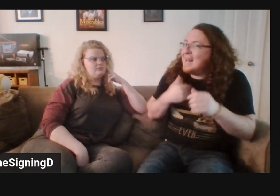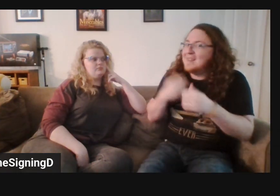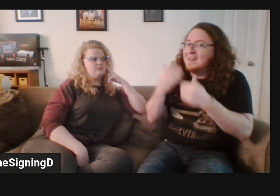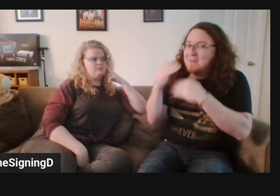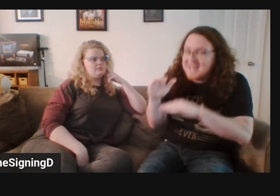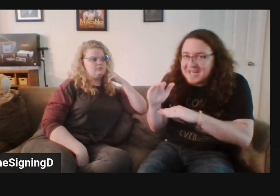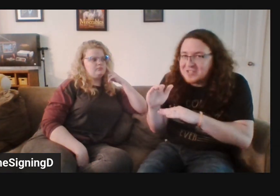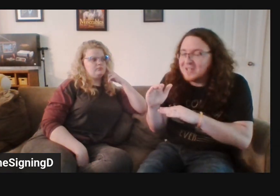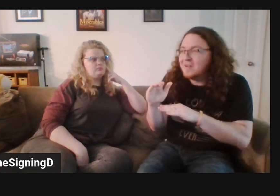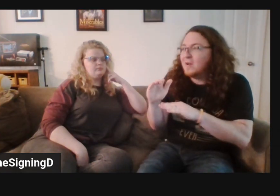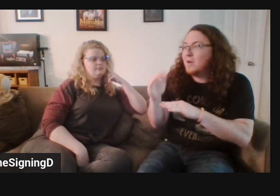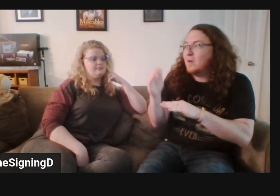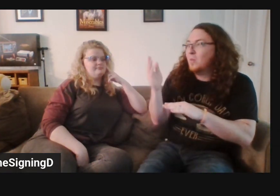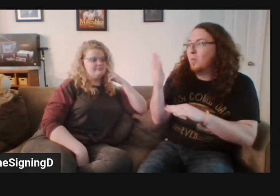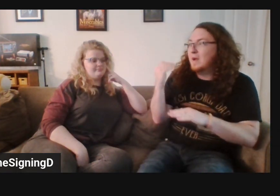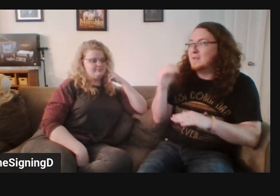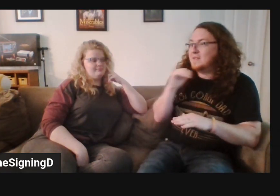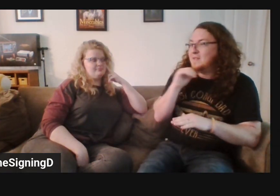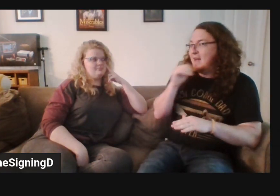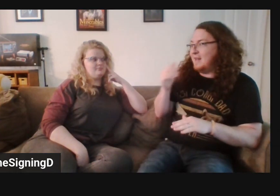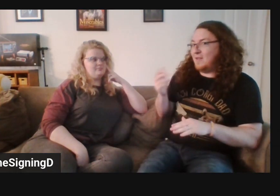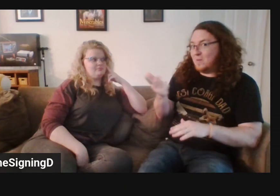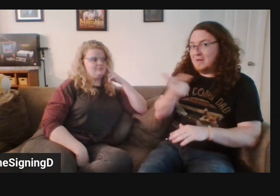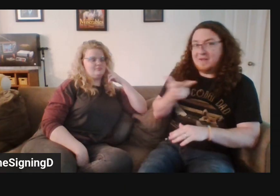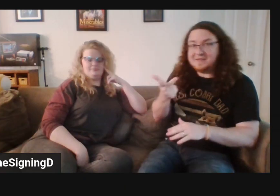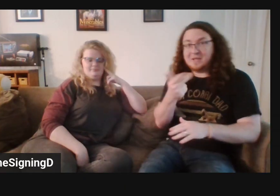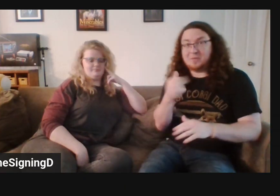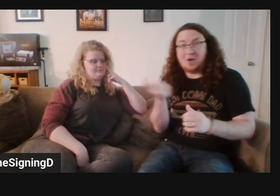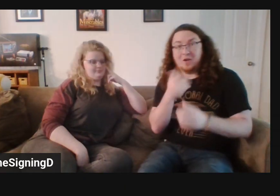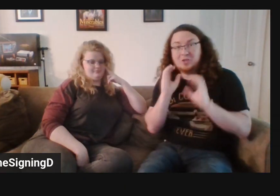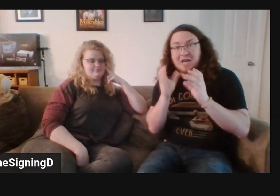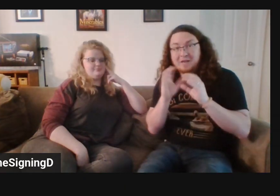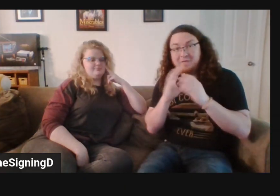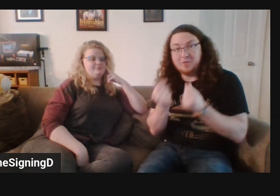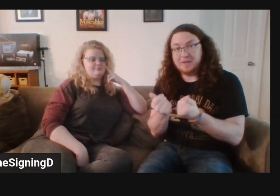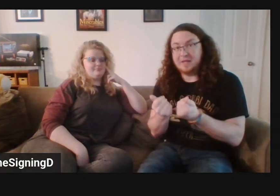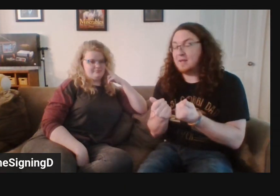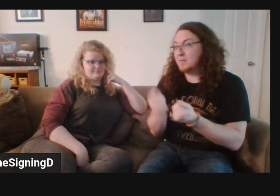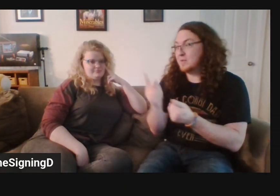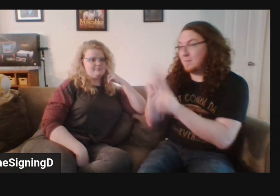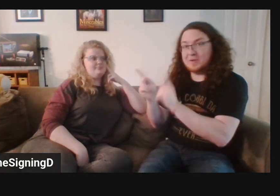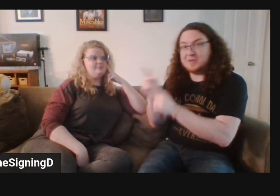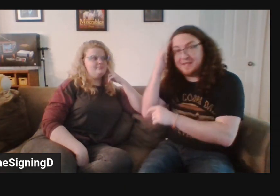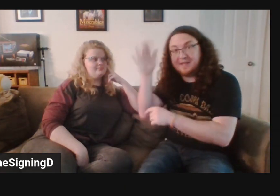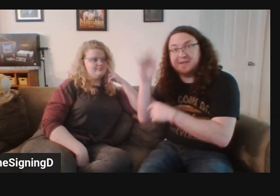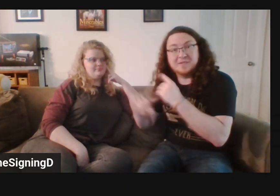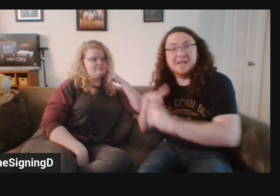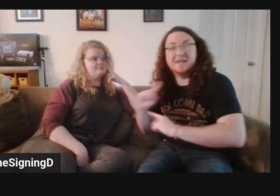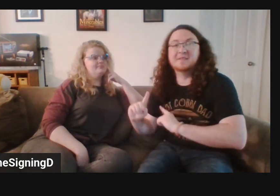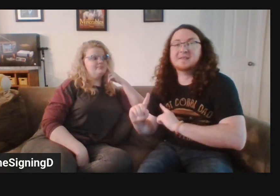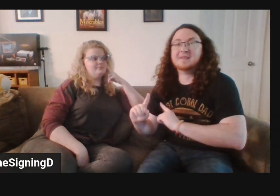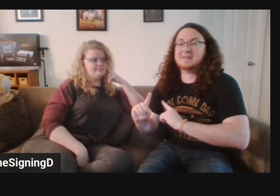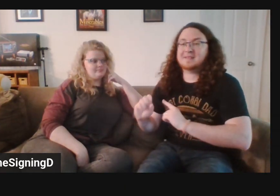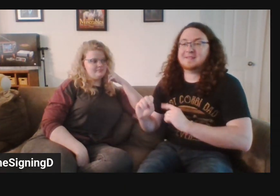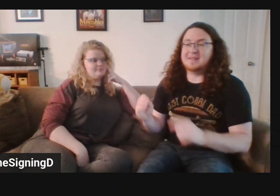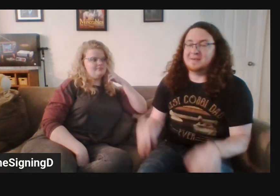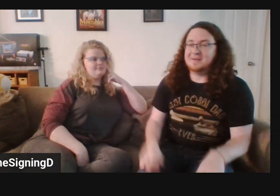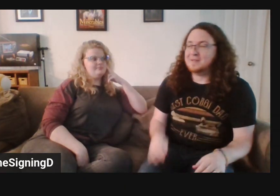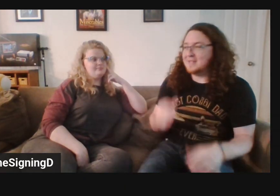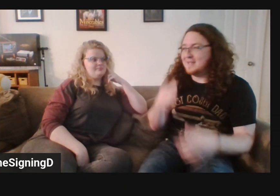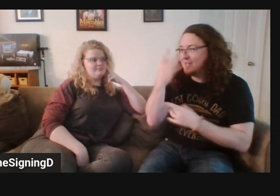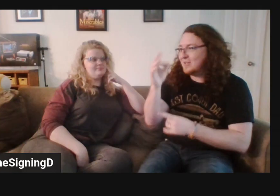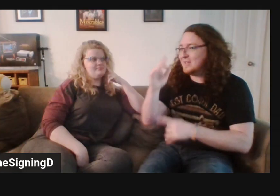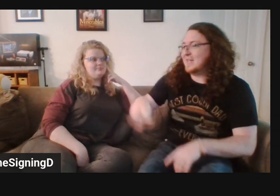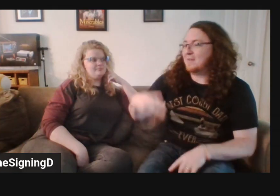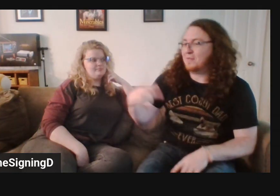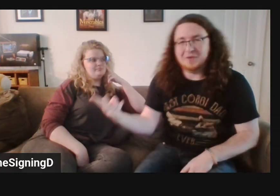that had the limitation was not the three of us that were all chatting fluently. It was the one person that didn't know sign. Yep. It